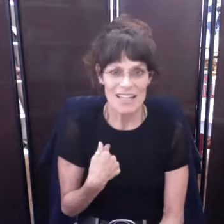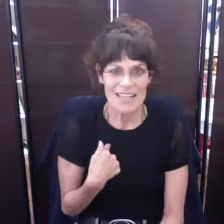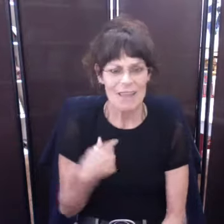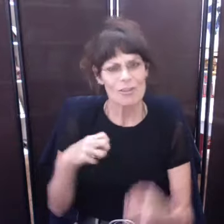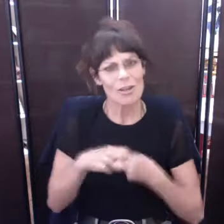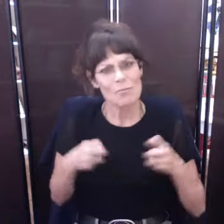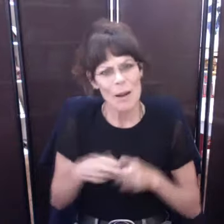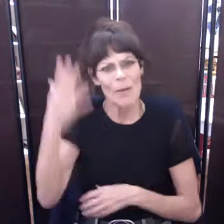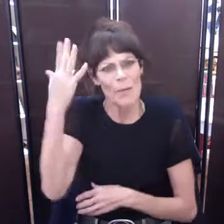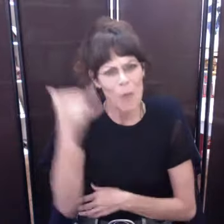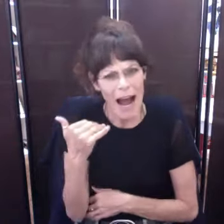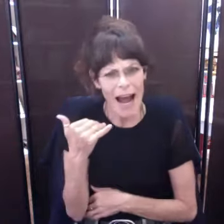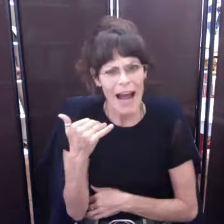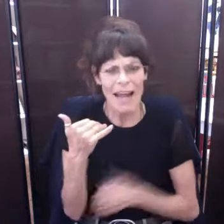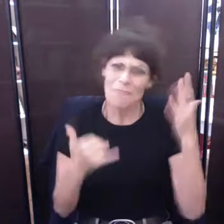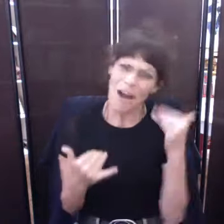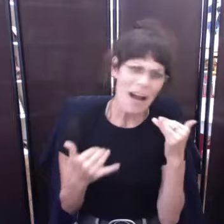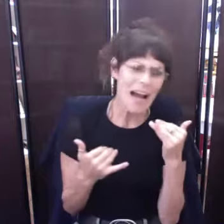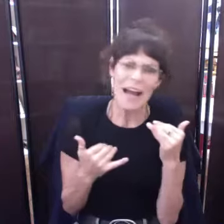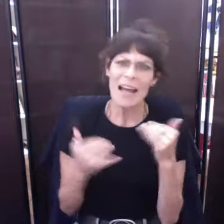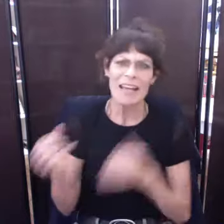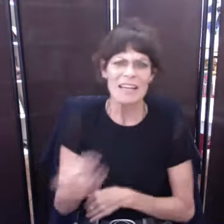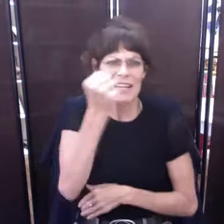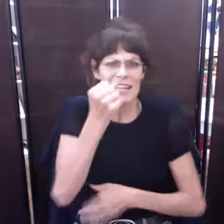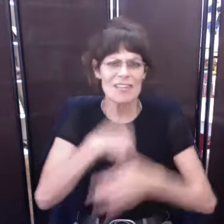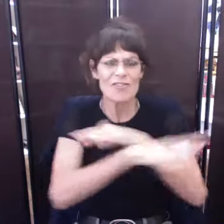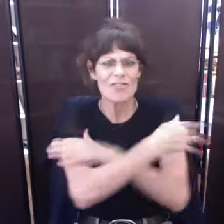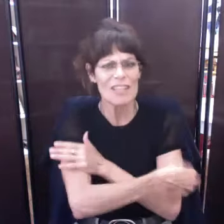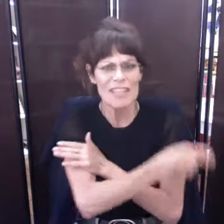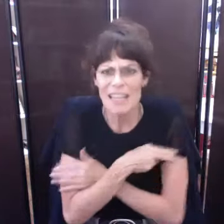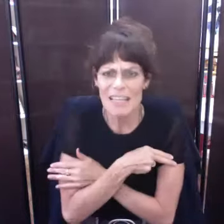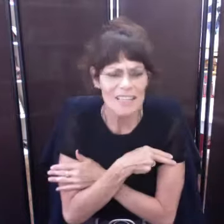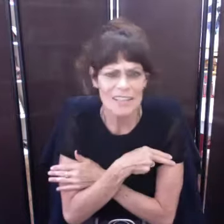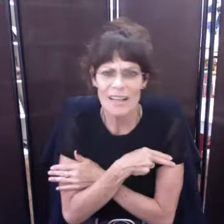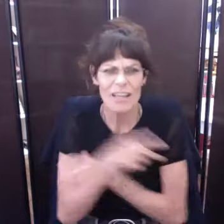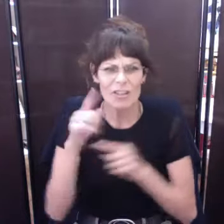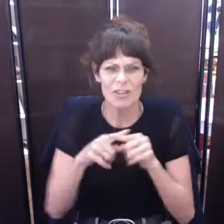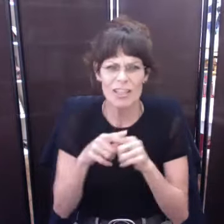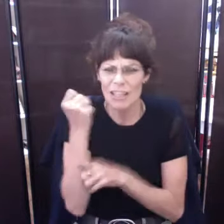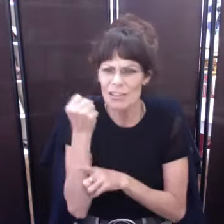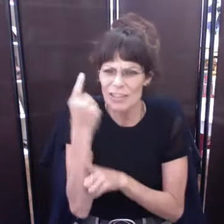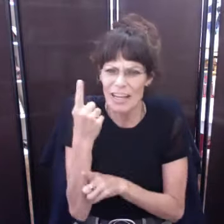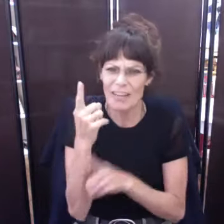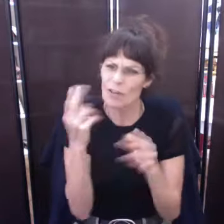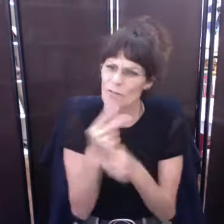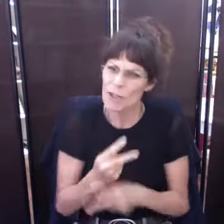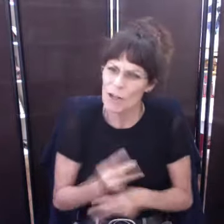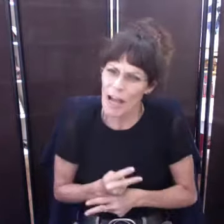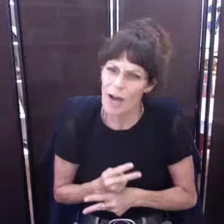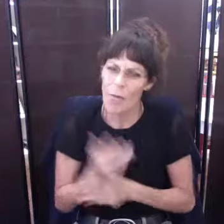people were going into the insane asylums is because they couldn't figure out like the combo. And you know what's so great about that is like he gives us